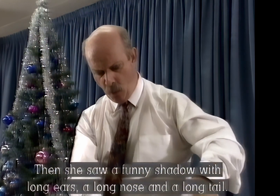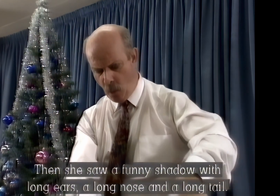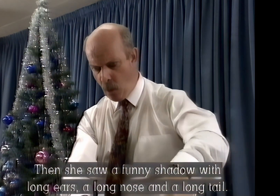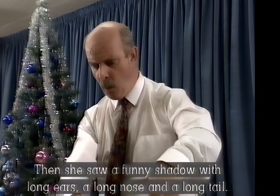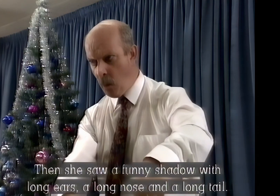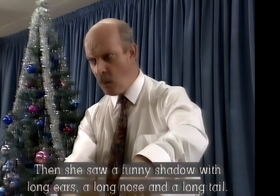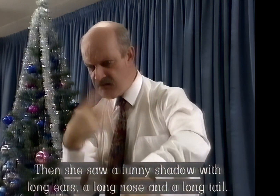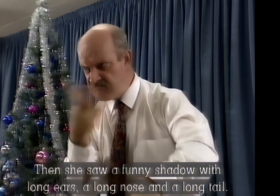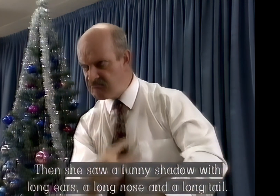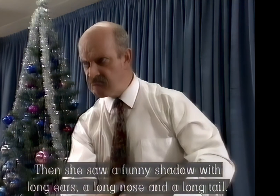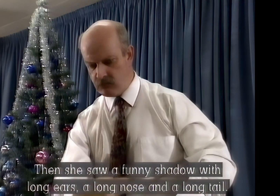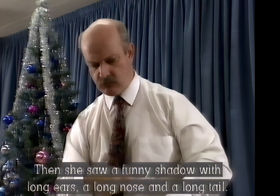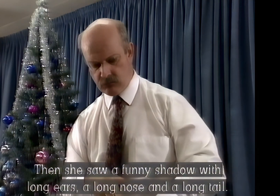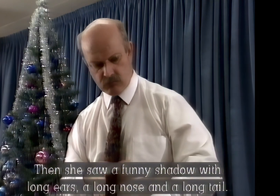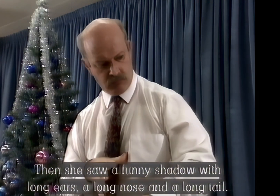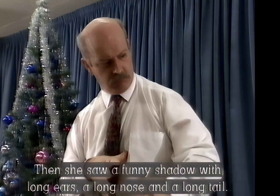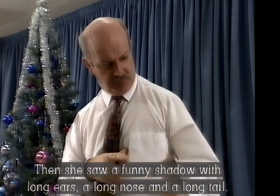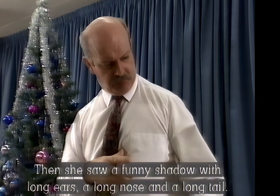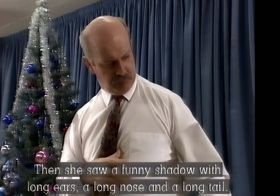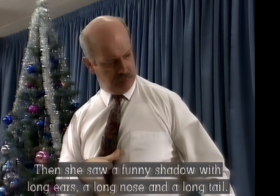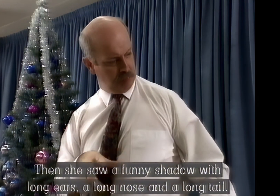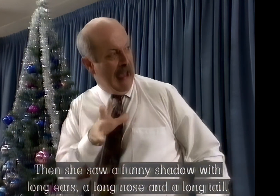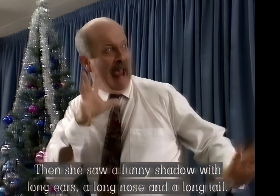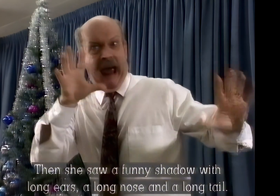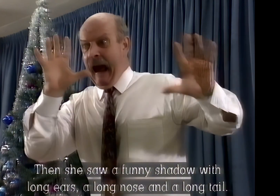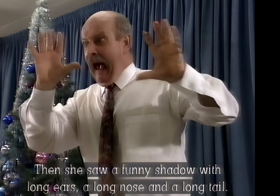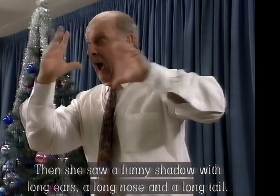And then she saw a funny shadow with long ears and a long nose and a long tail.